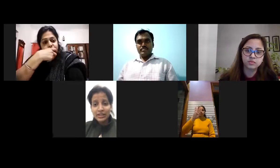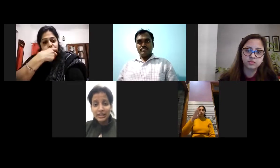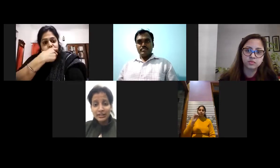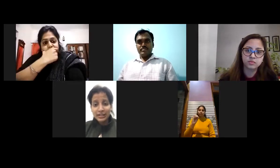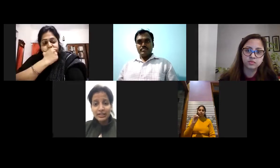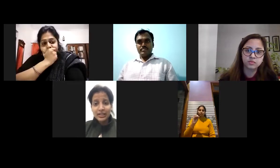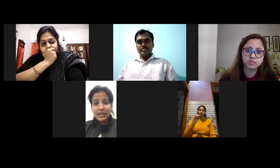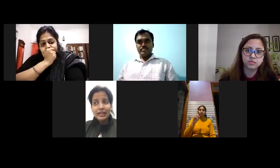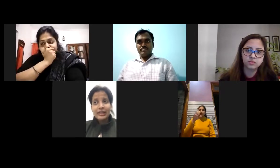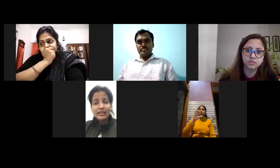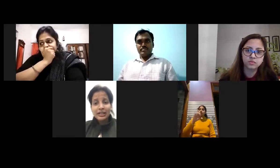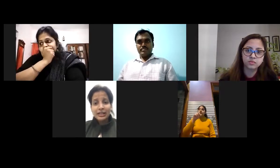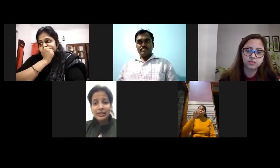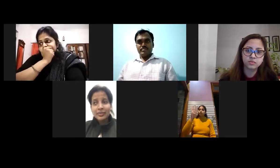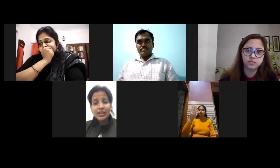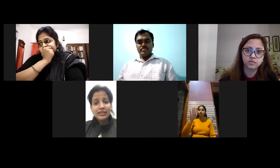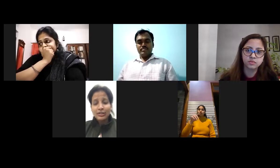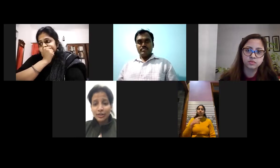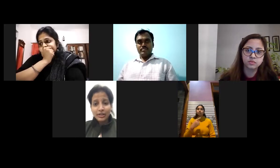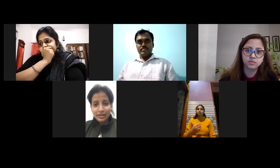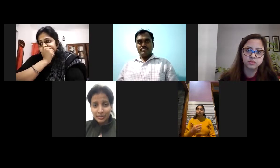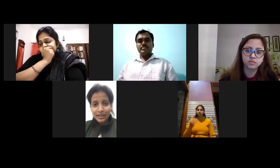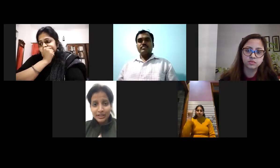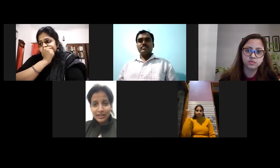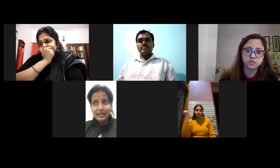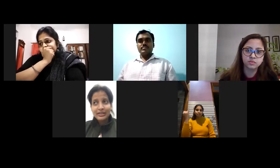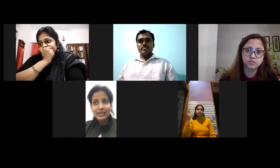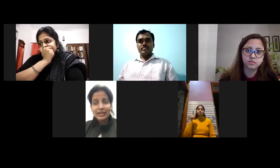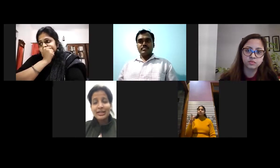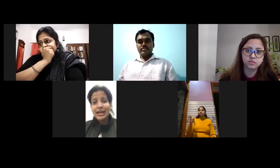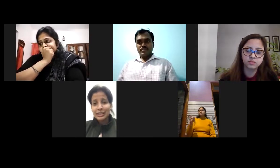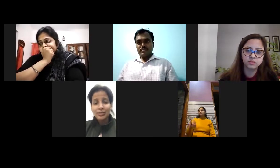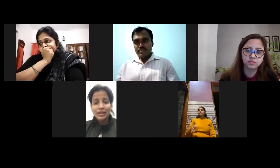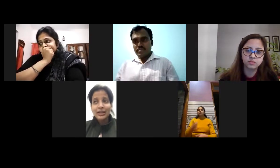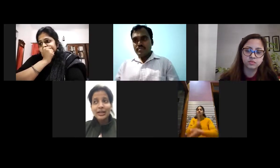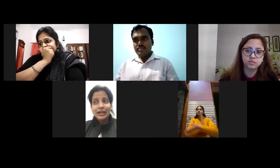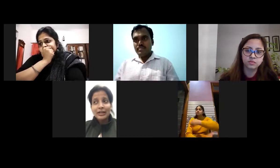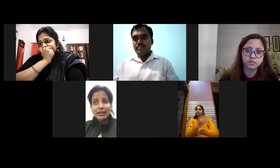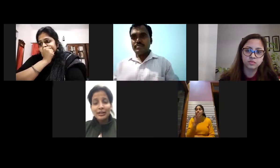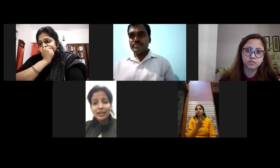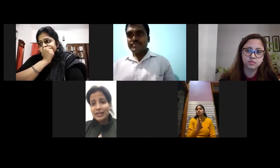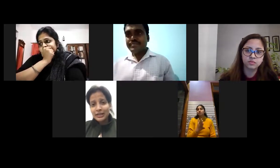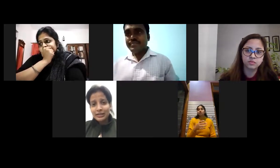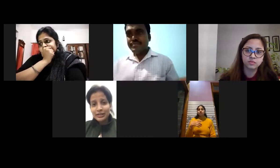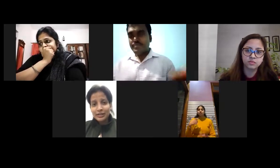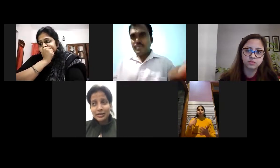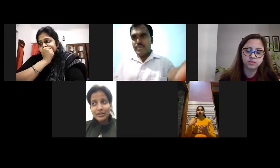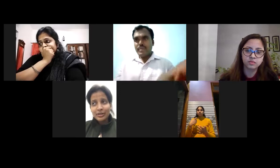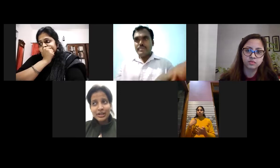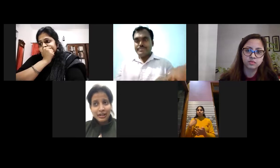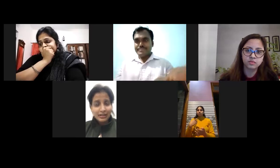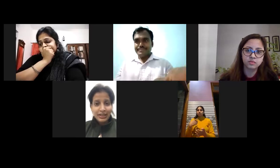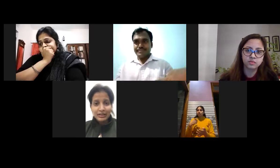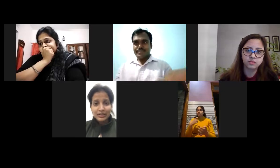it was recognized that hysteria in women is not a disability, and hysteria is actually not a it's